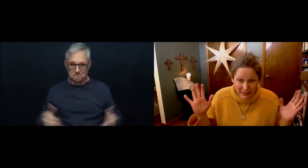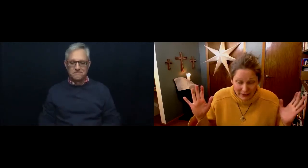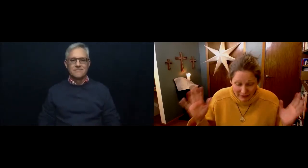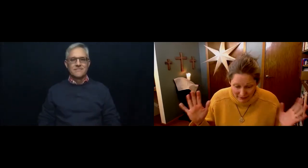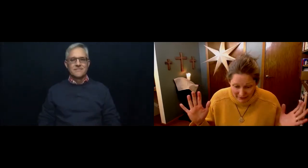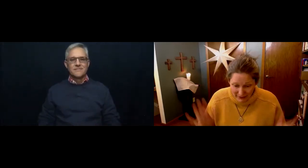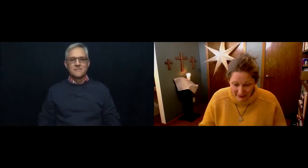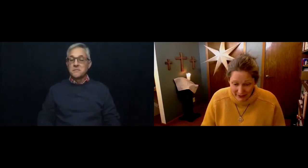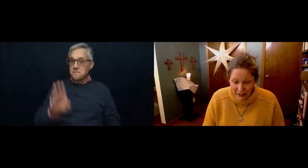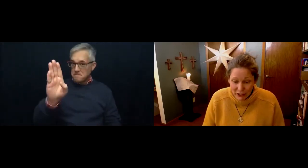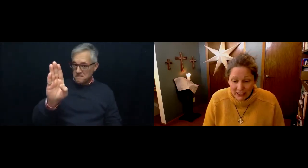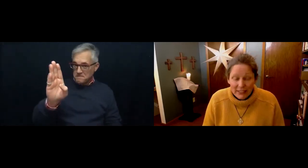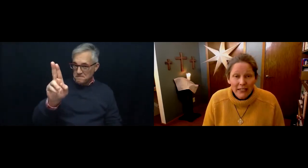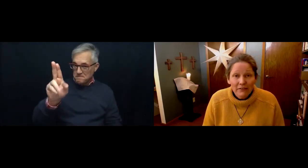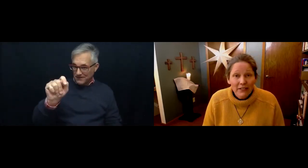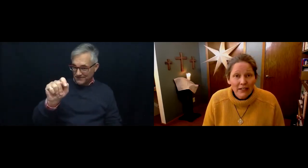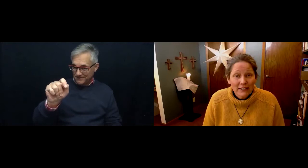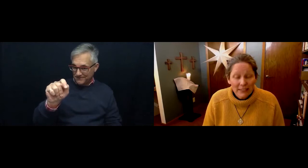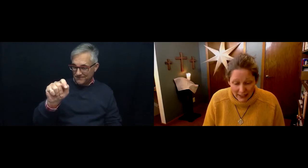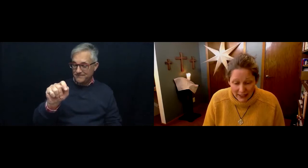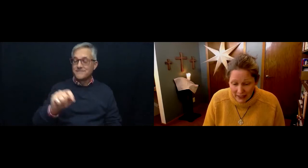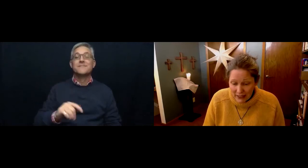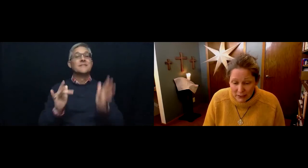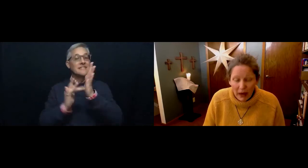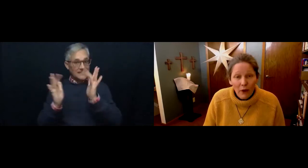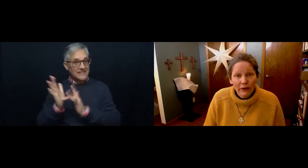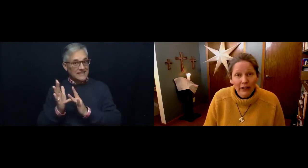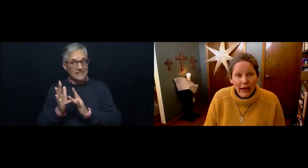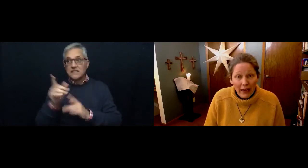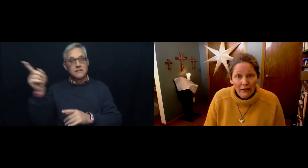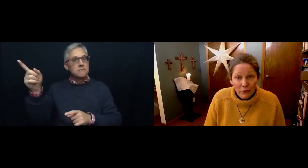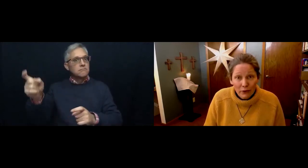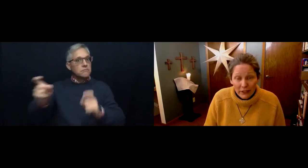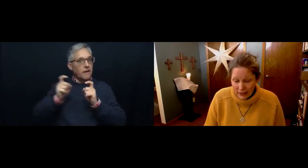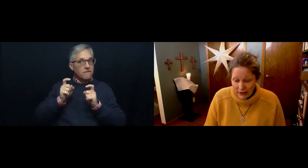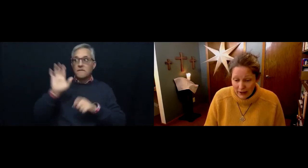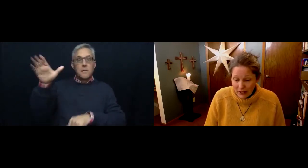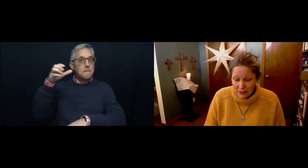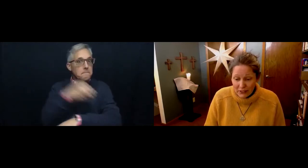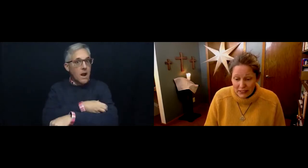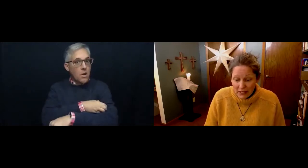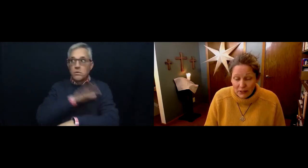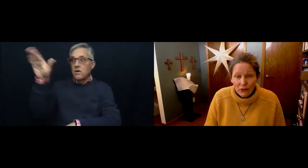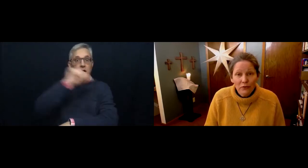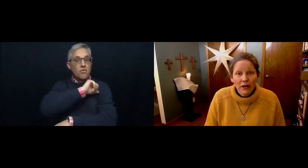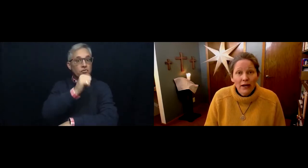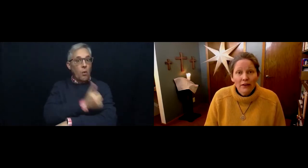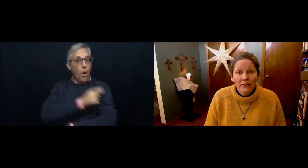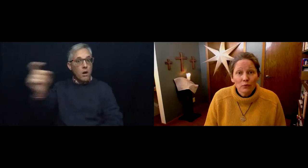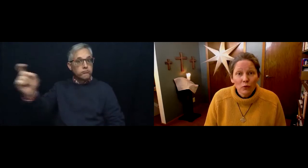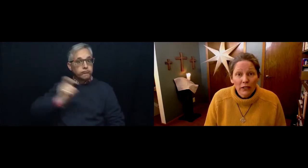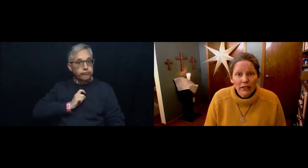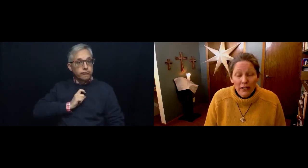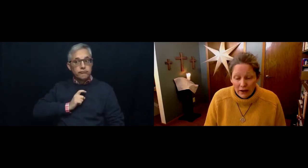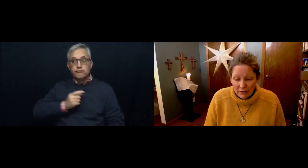But Jesus gives us his power and authority to continue